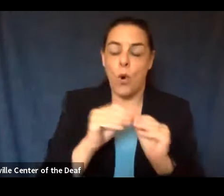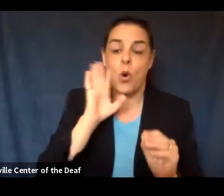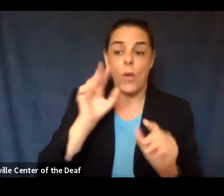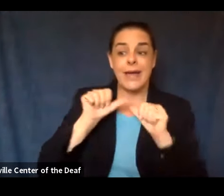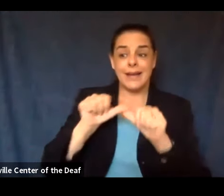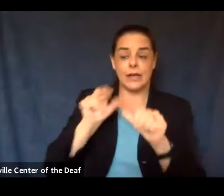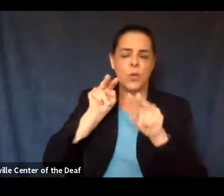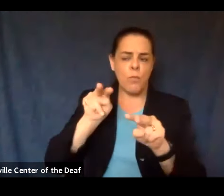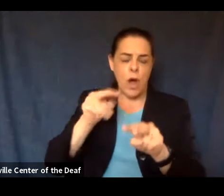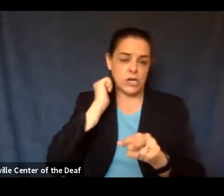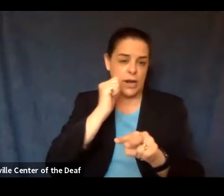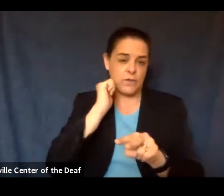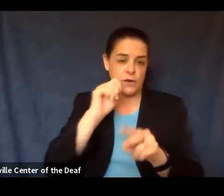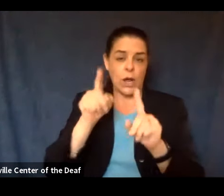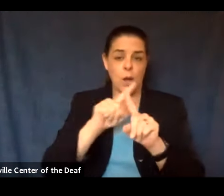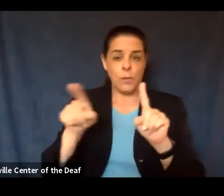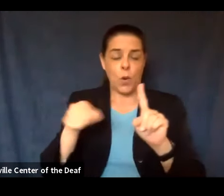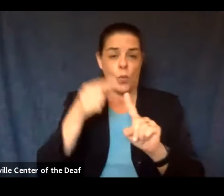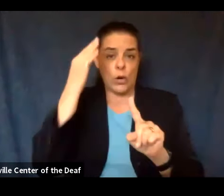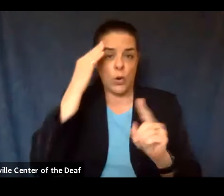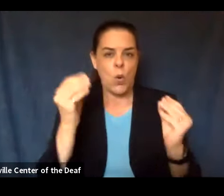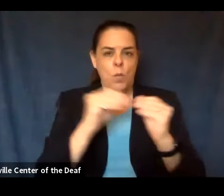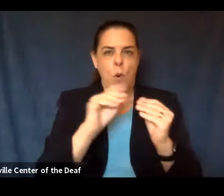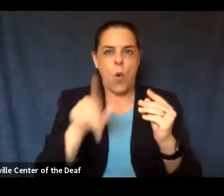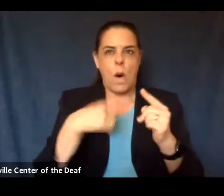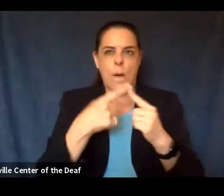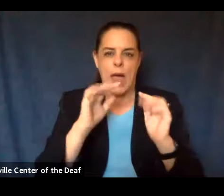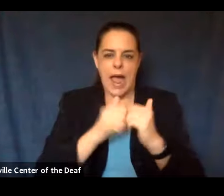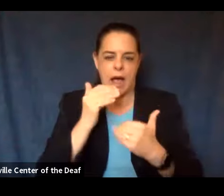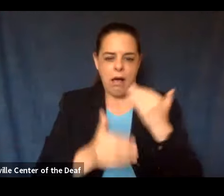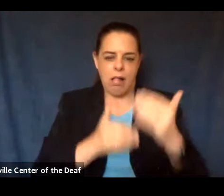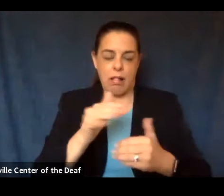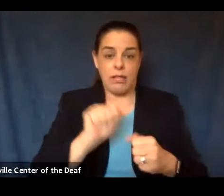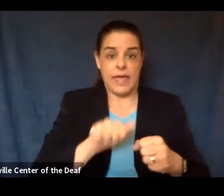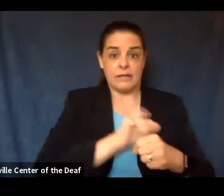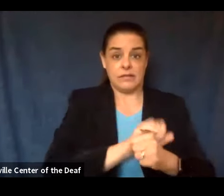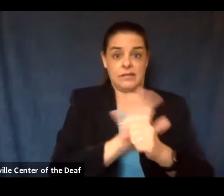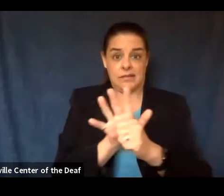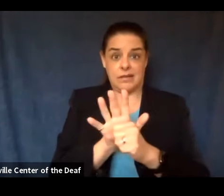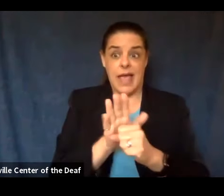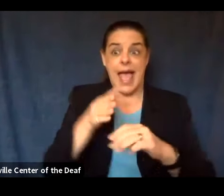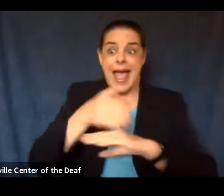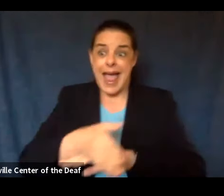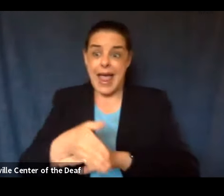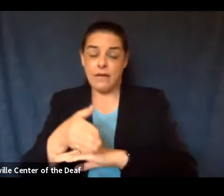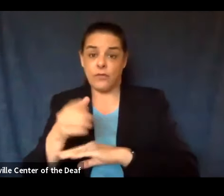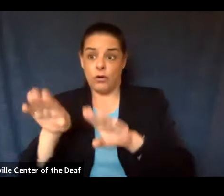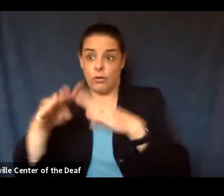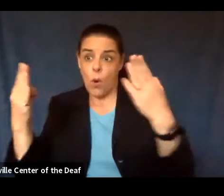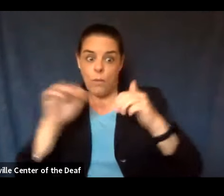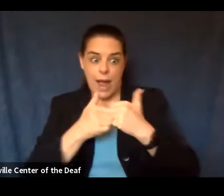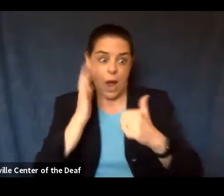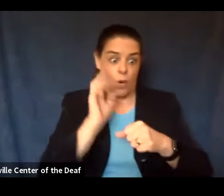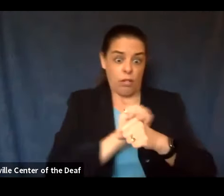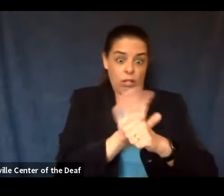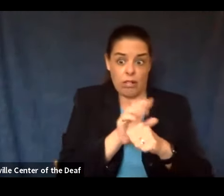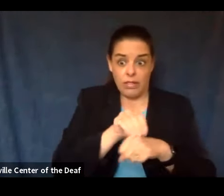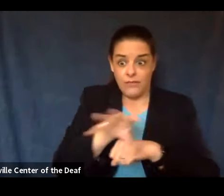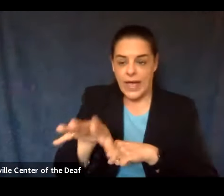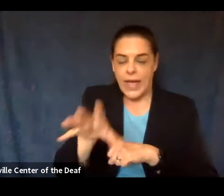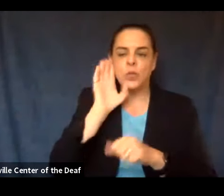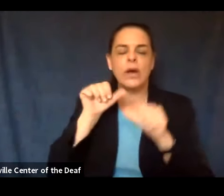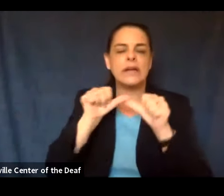when we know more about the trajectory of the disease after this reopening, we will again consider modifying those